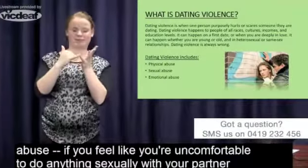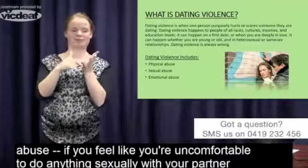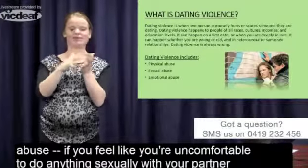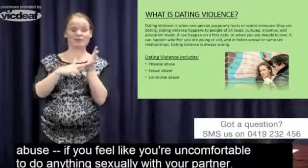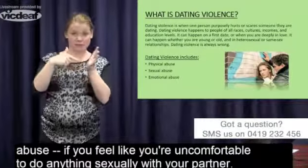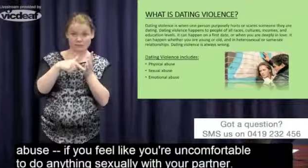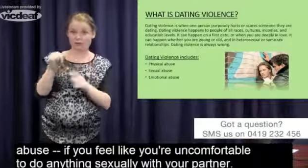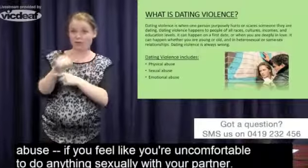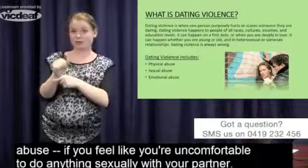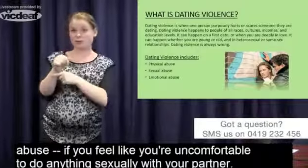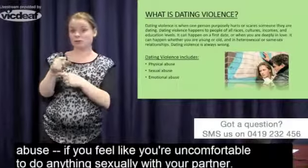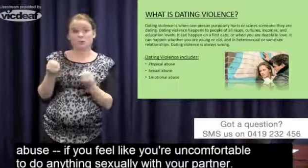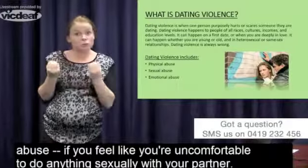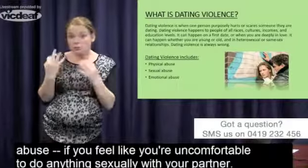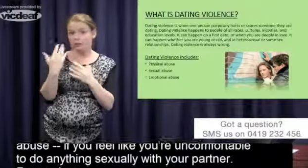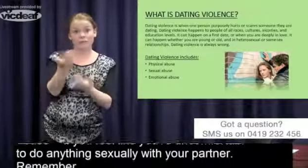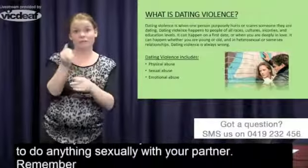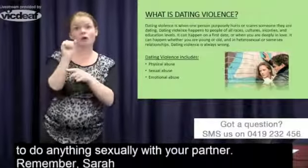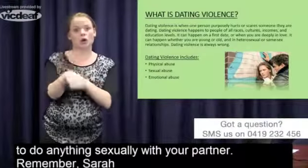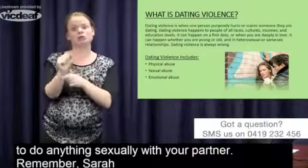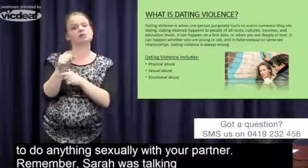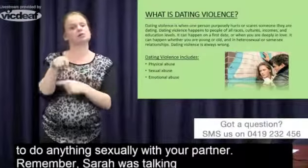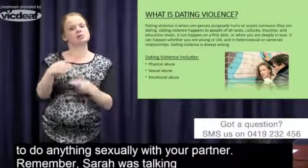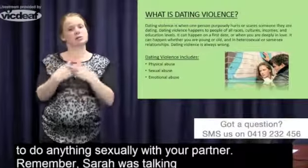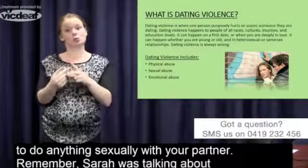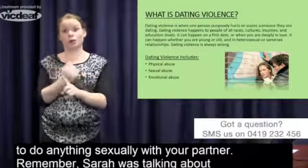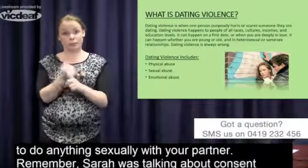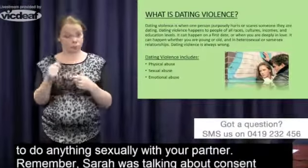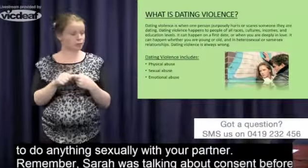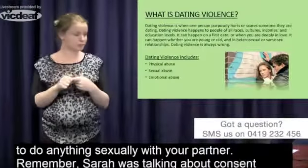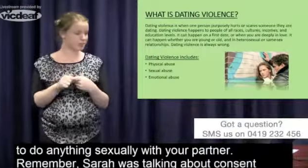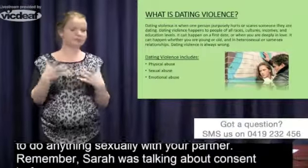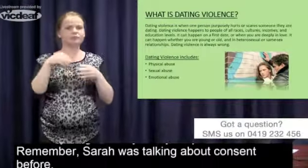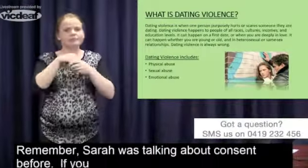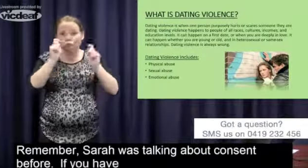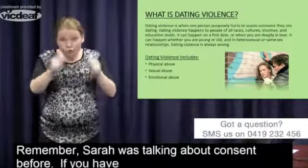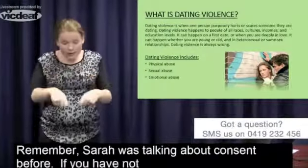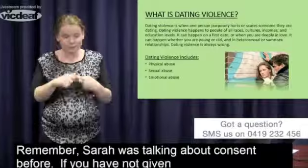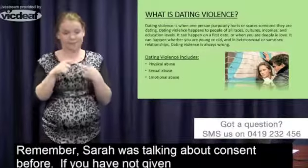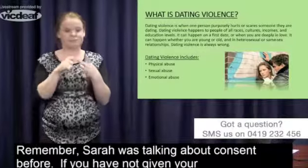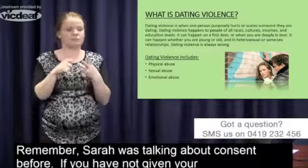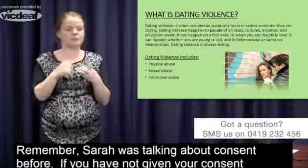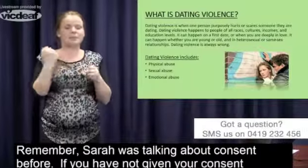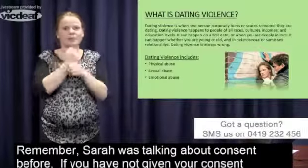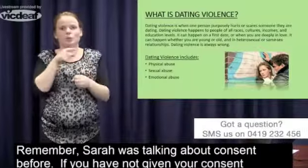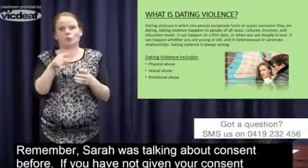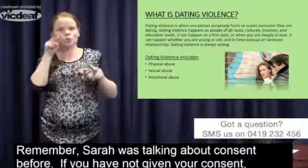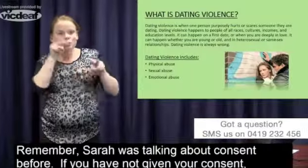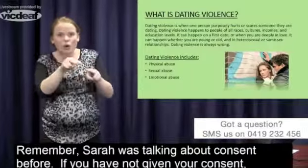And remember, Sarah was talking about consent before. If you have not given your consent, then that means the other